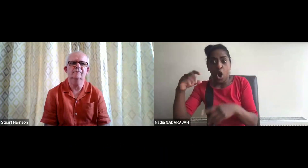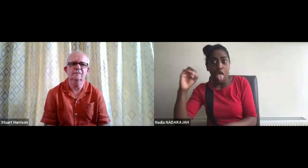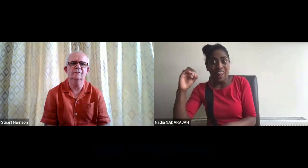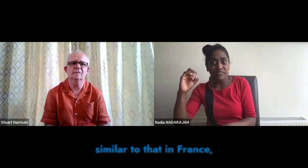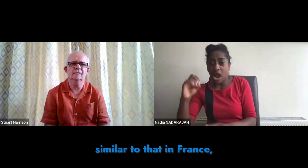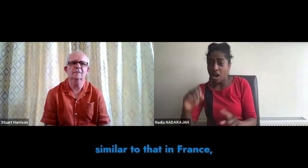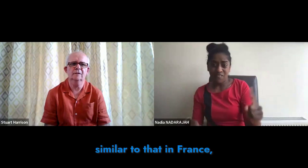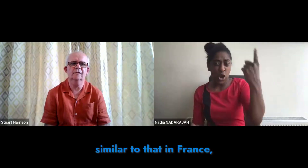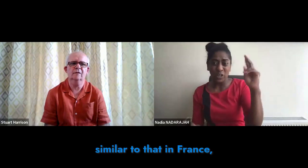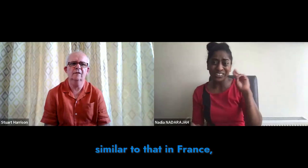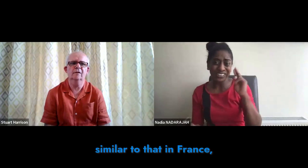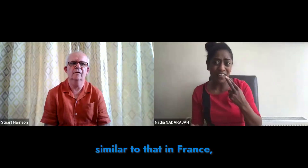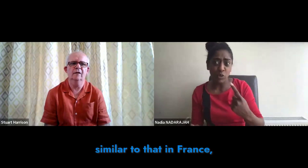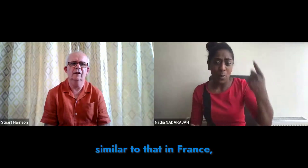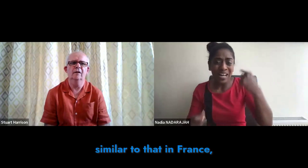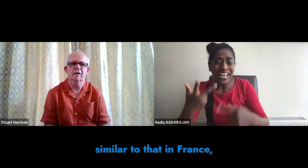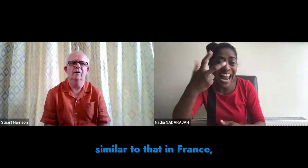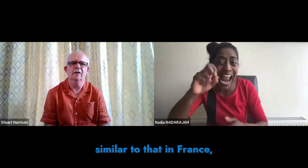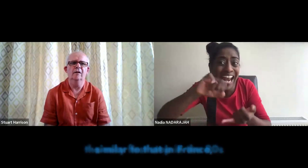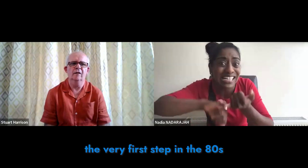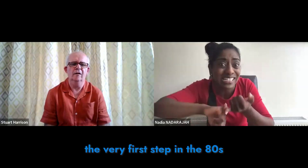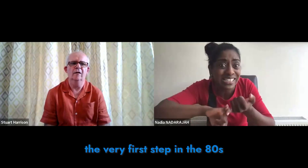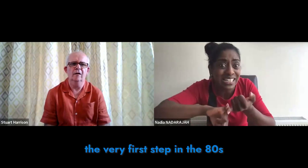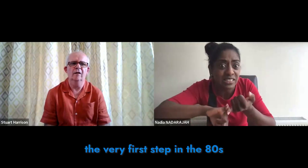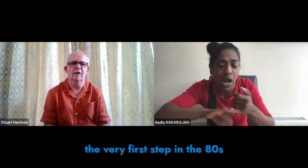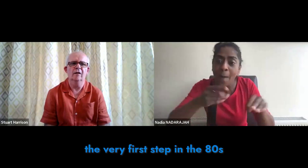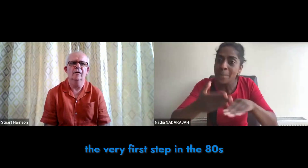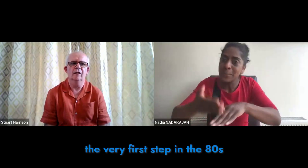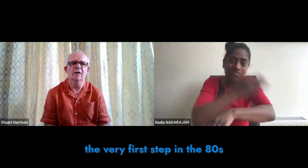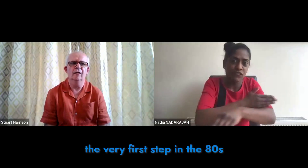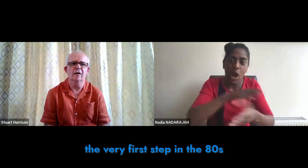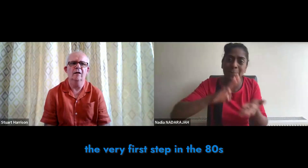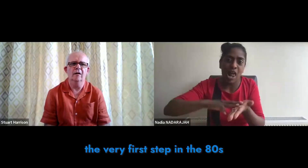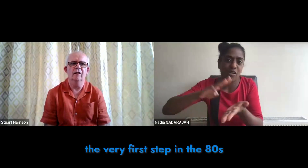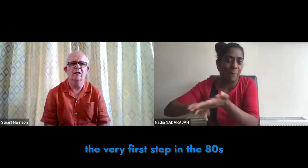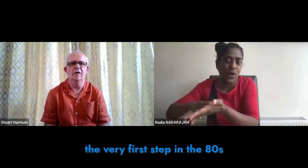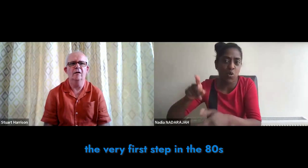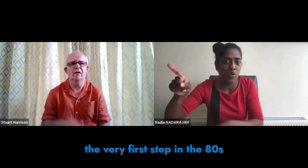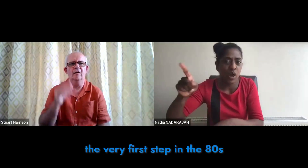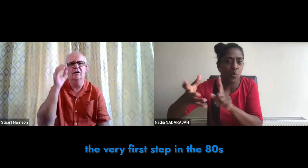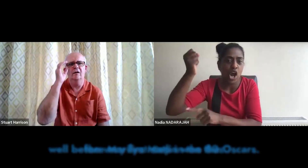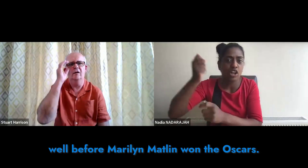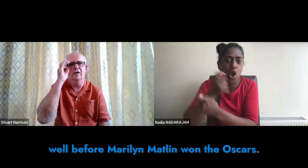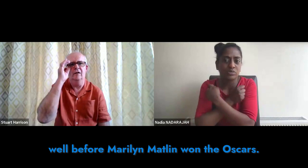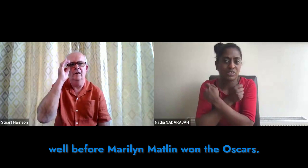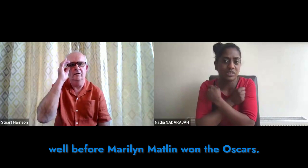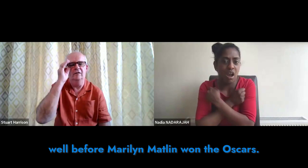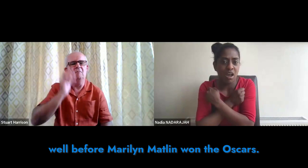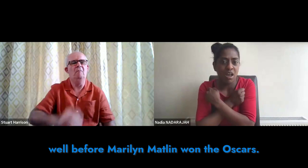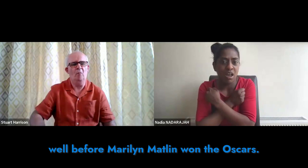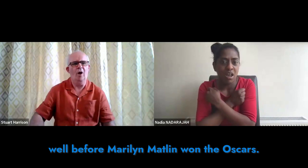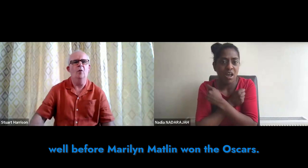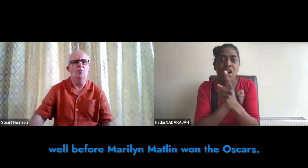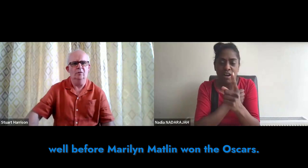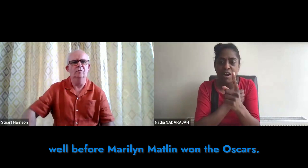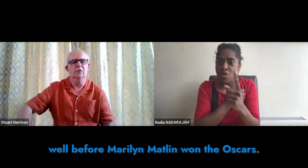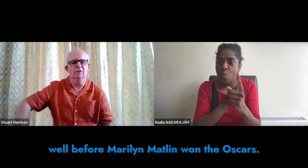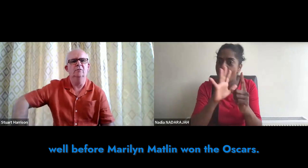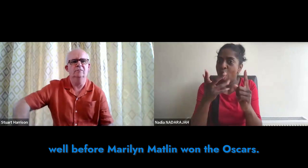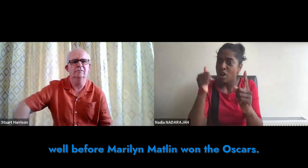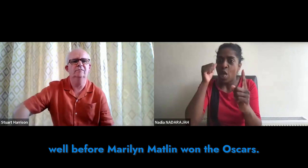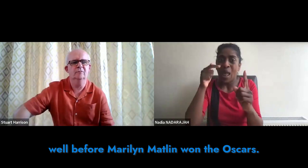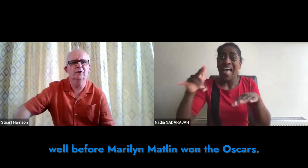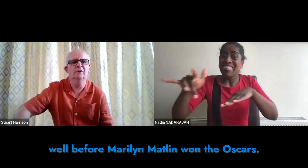The Molières. Similar to that in France, the very first step in the 80s, well before